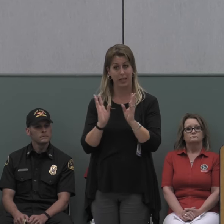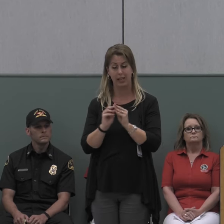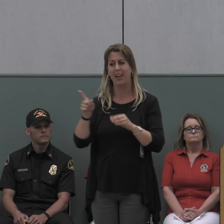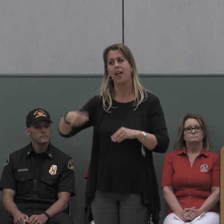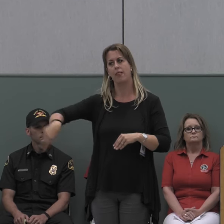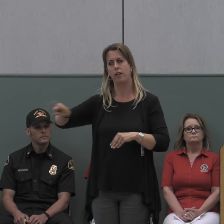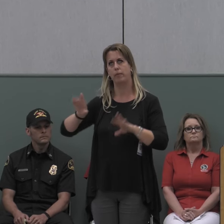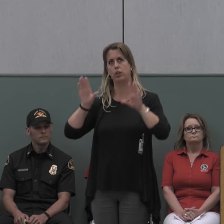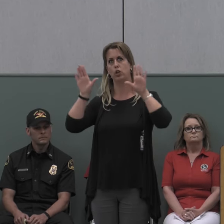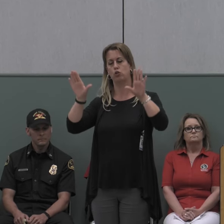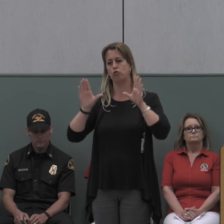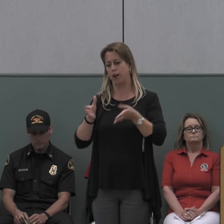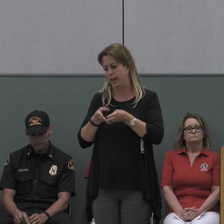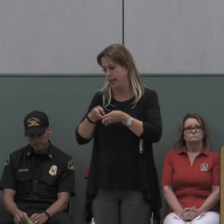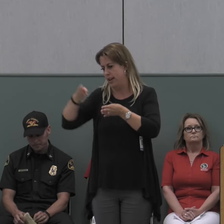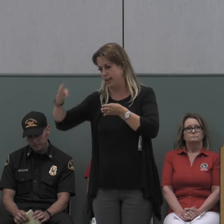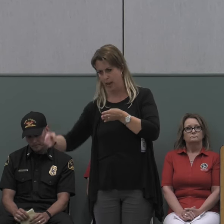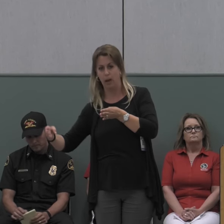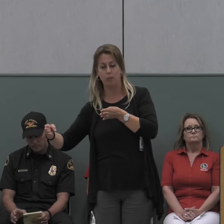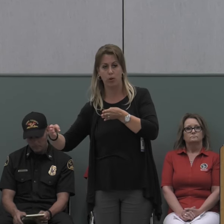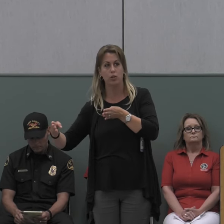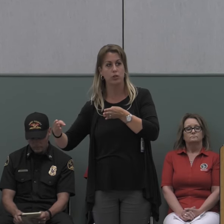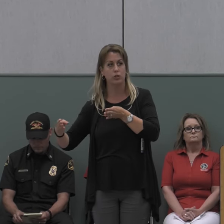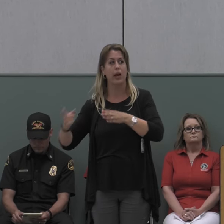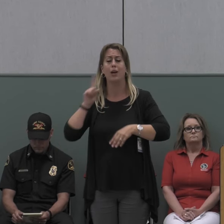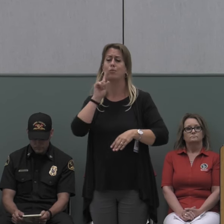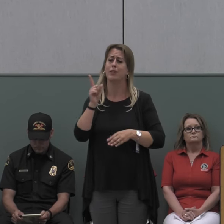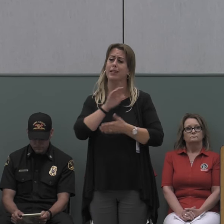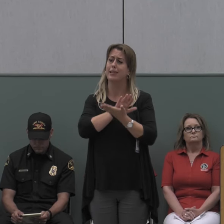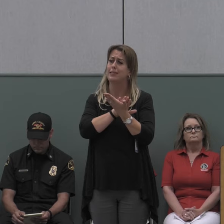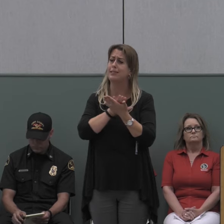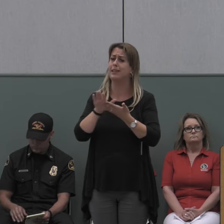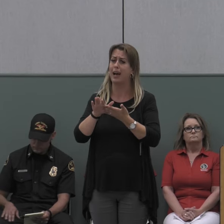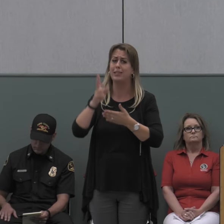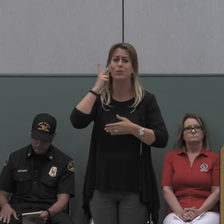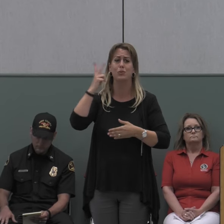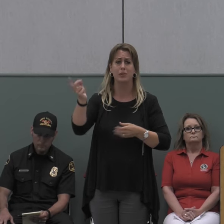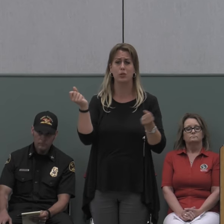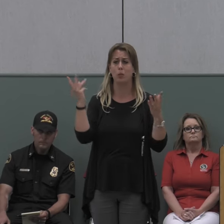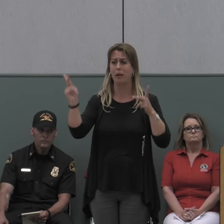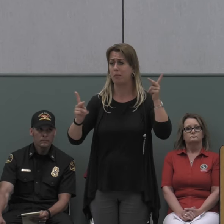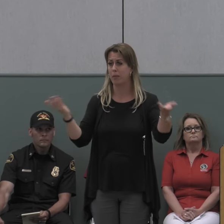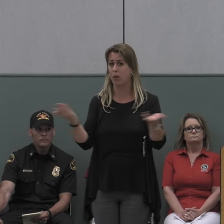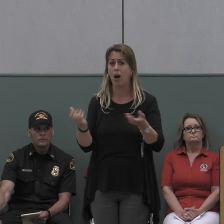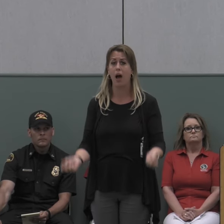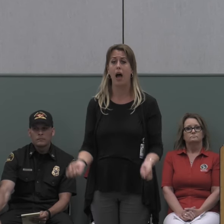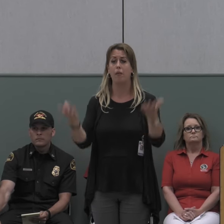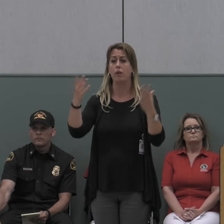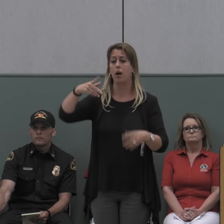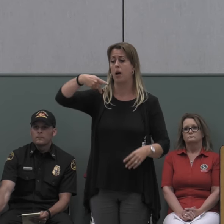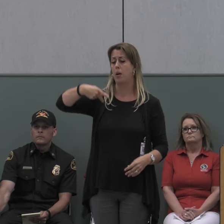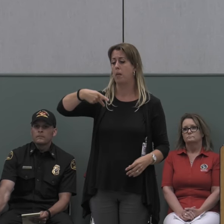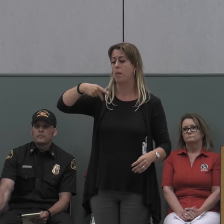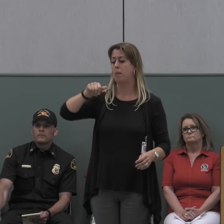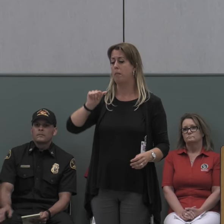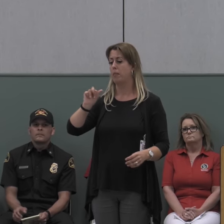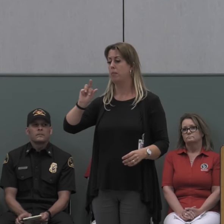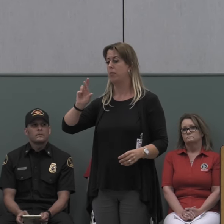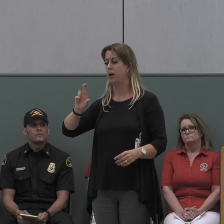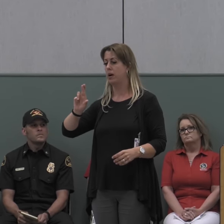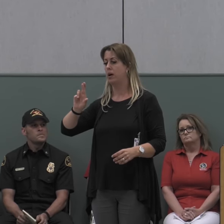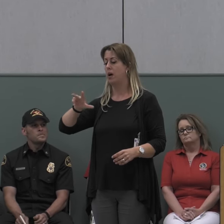neighbors, and we are thankful for that, and it's good to see so many people here. How many folks do we have here from the Trona area, the Trona Valley? And